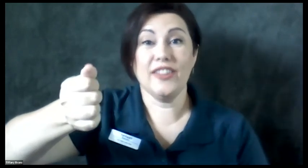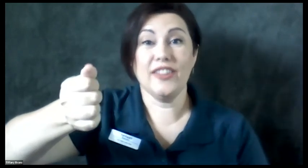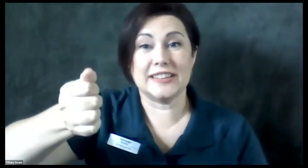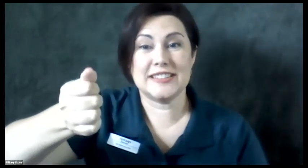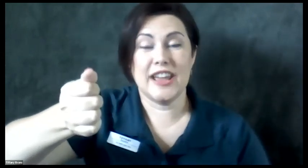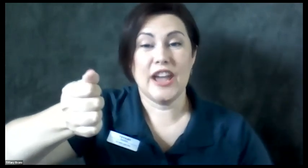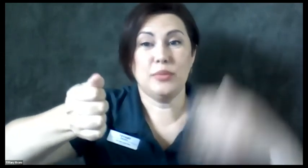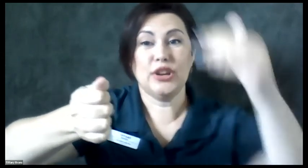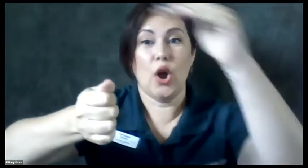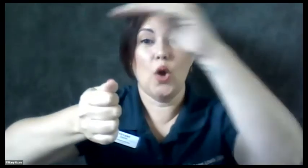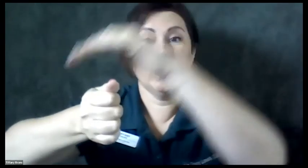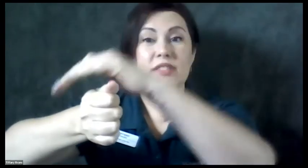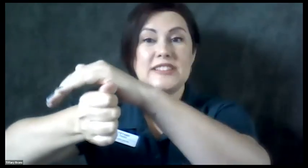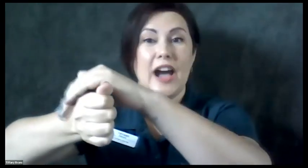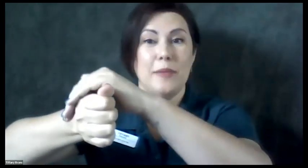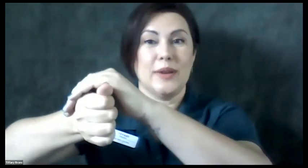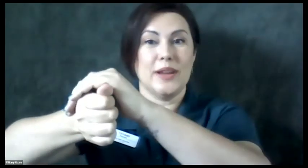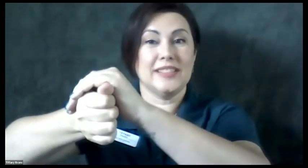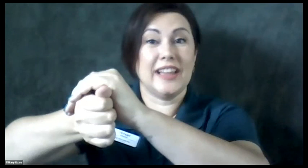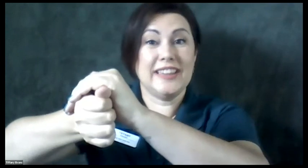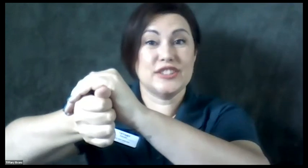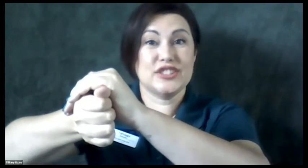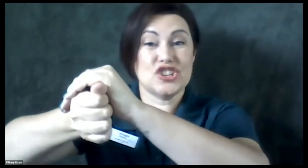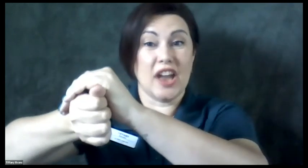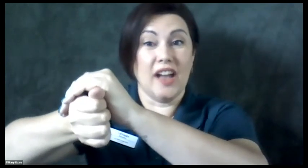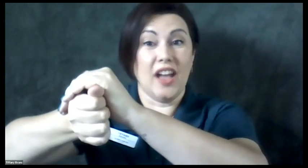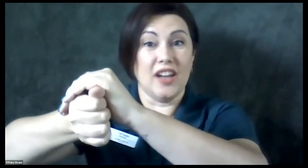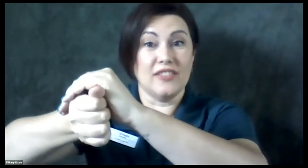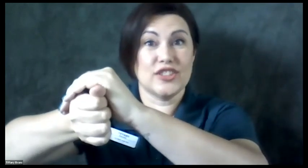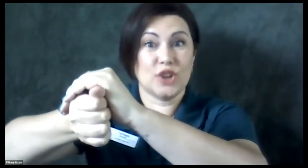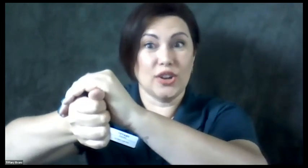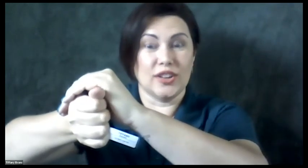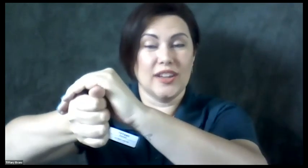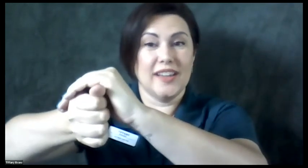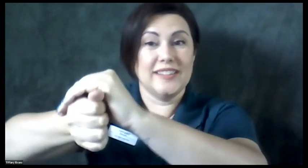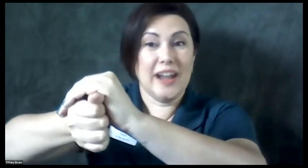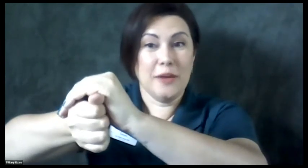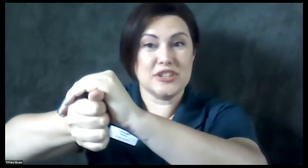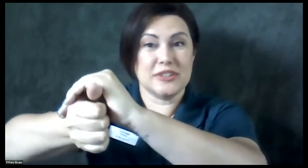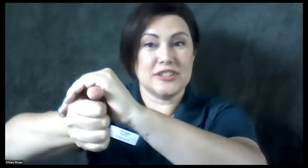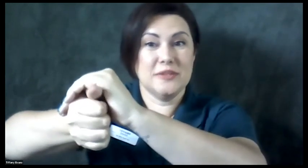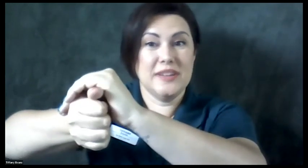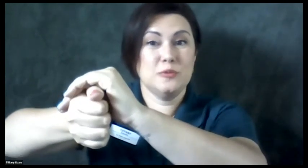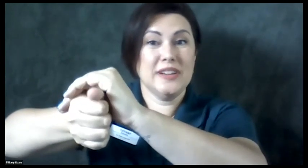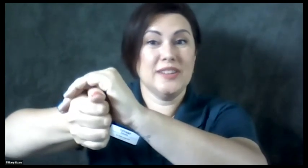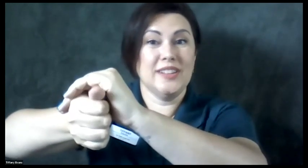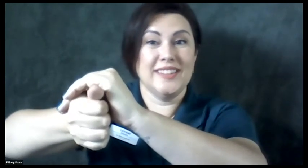hand and put it over the top like it's the shell of the turtle. Now what you want to do is wiggle